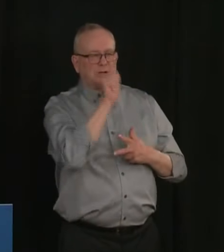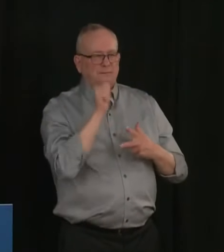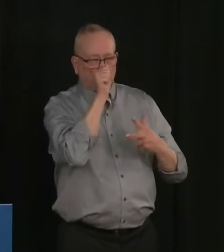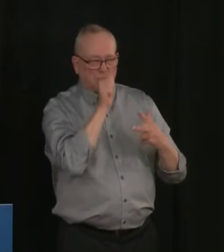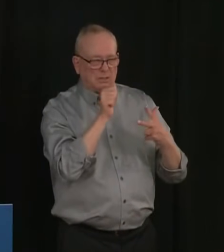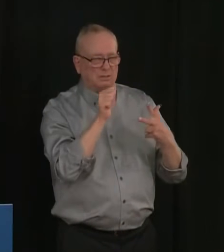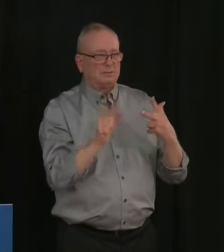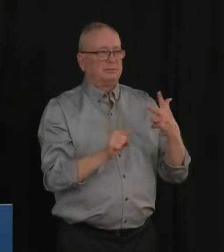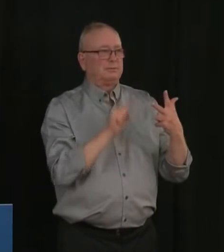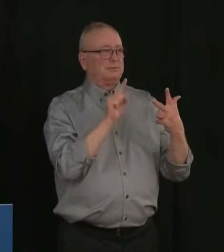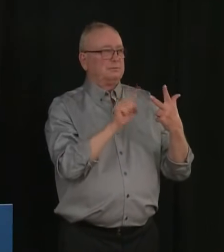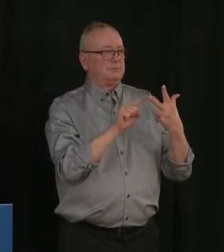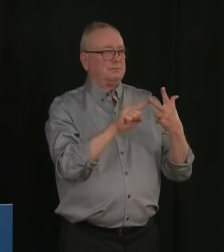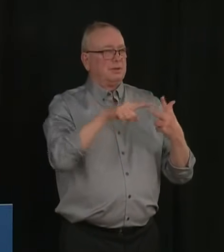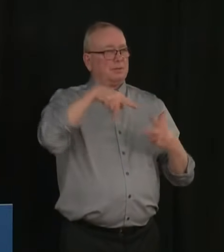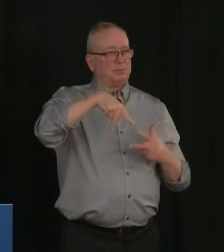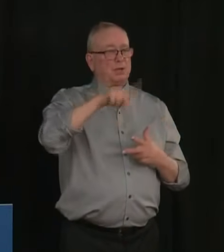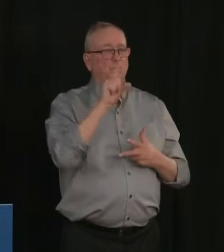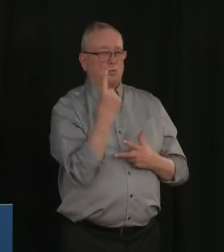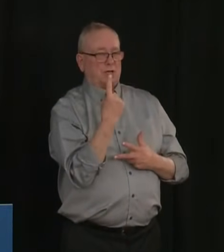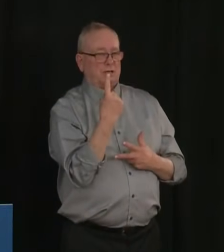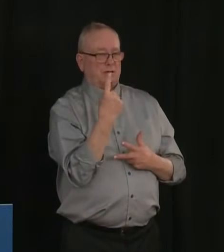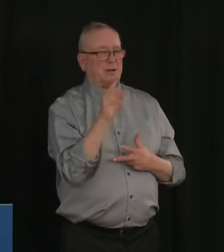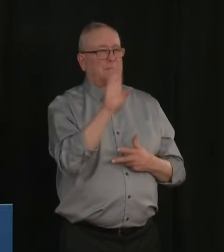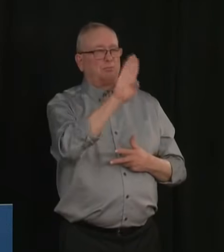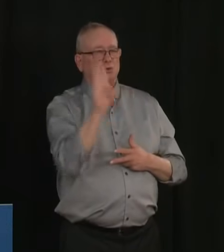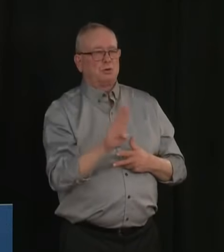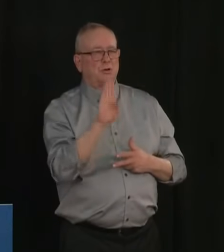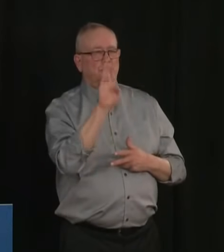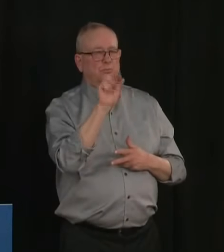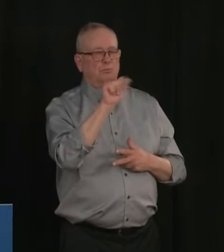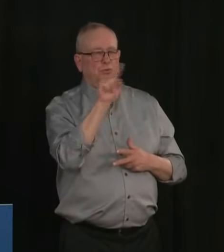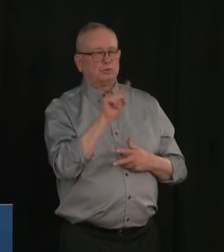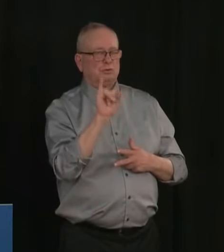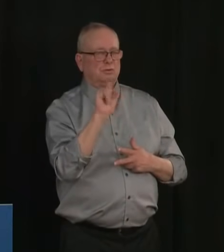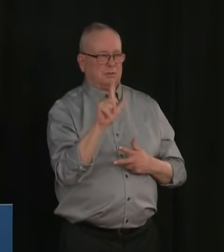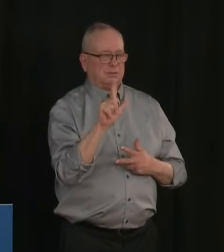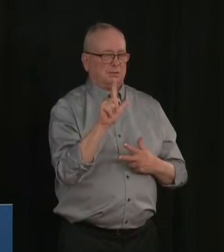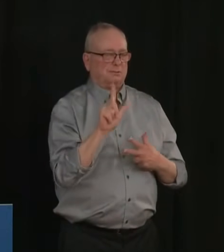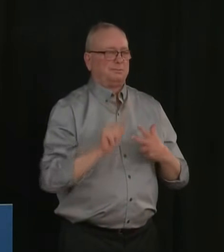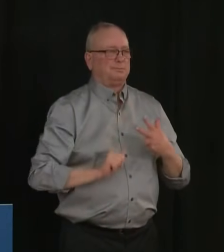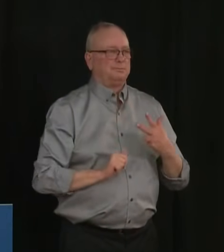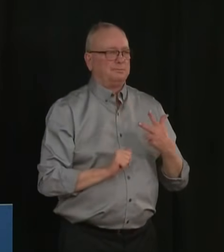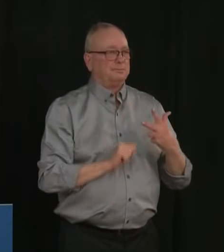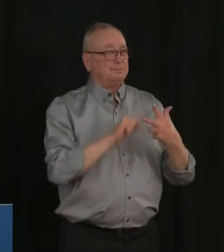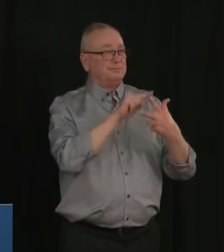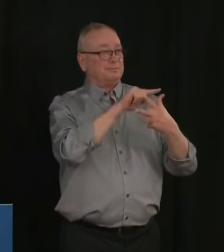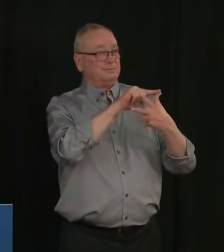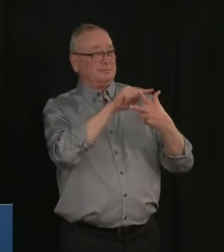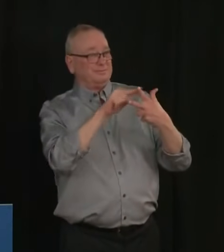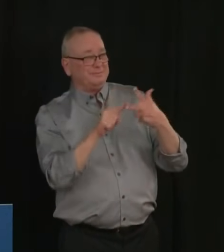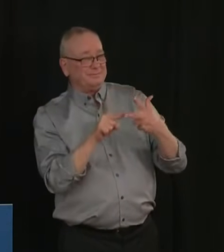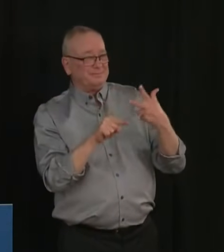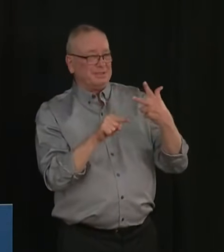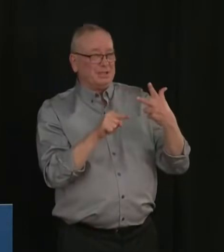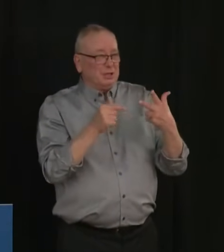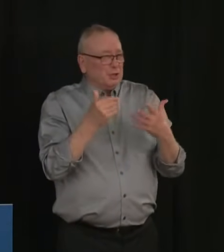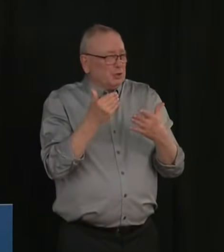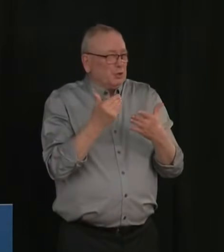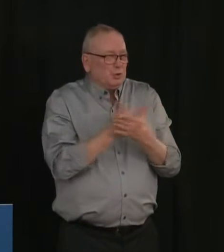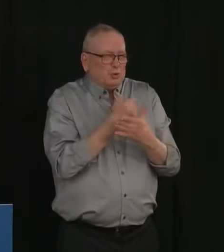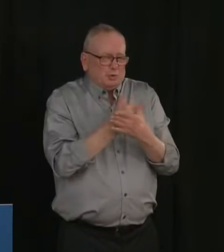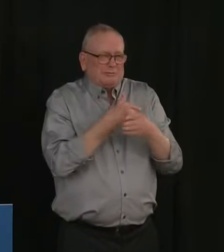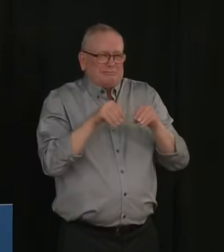and the P.1 variant, first identified in Brazil. These variants are still new, but what we know from